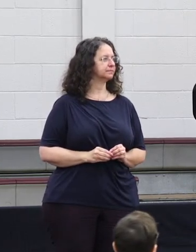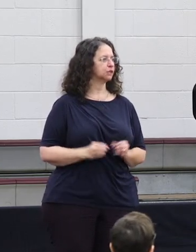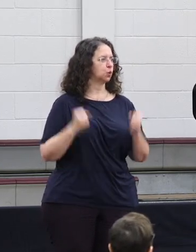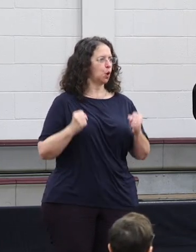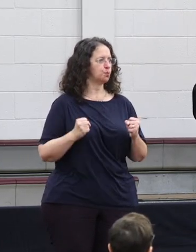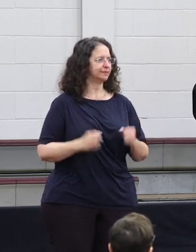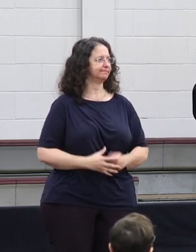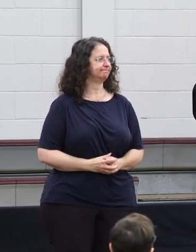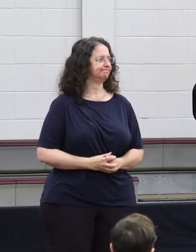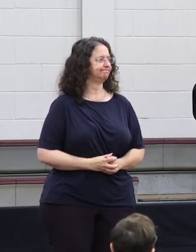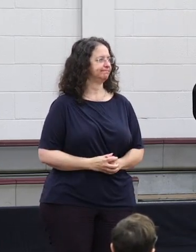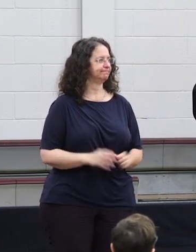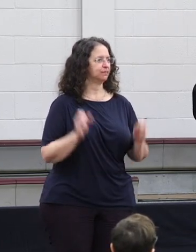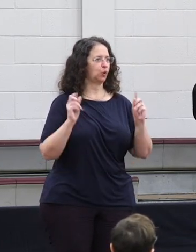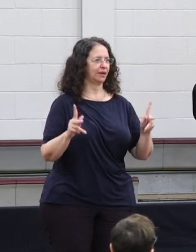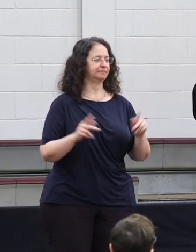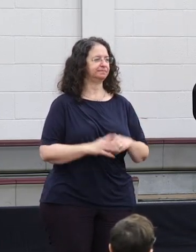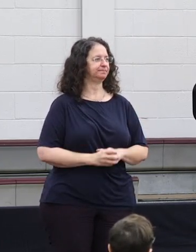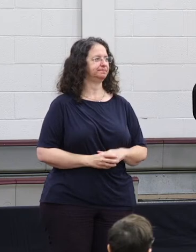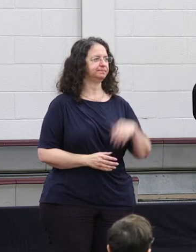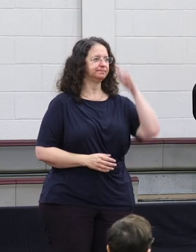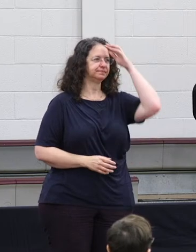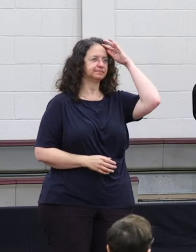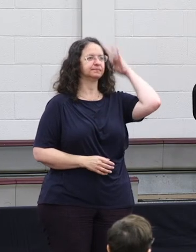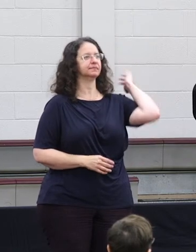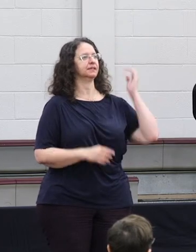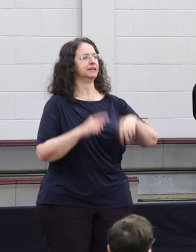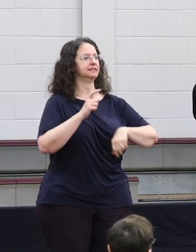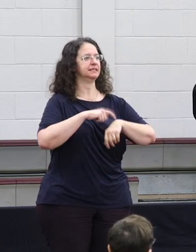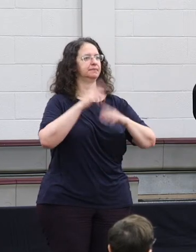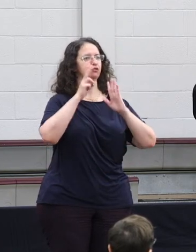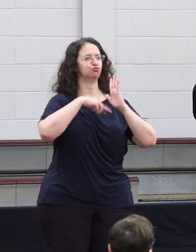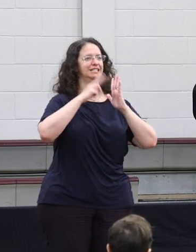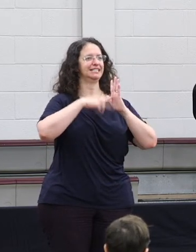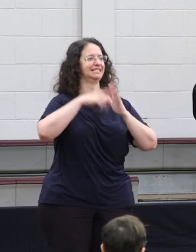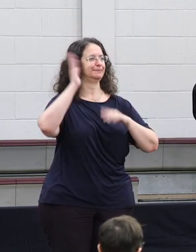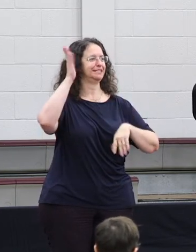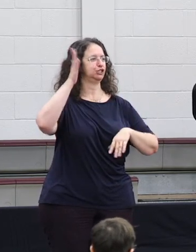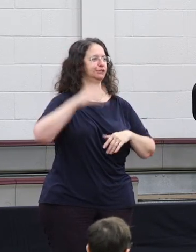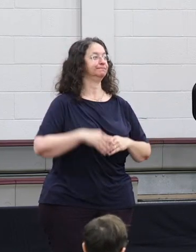Woo! All right. I guess it's time to read my speech.